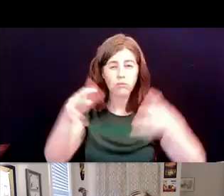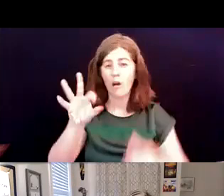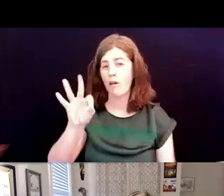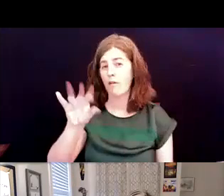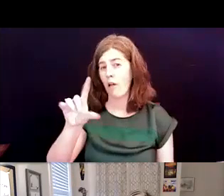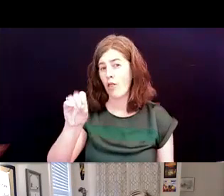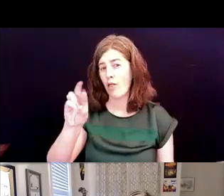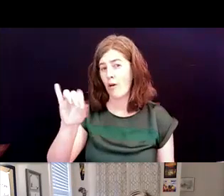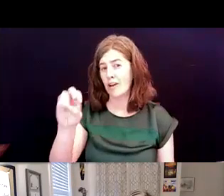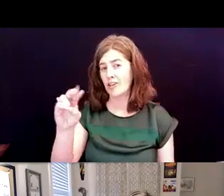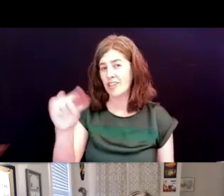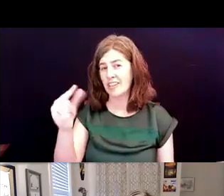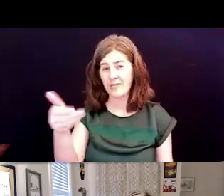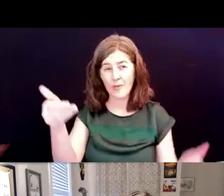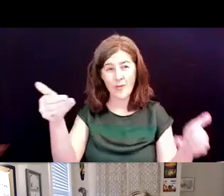Welcome.